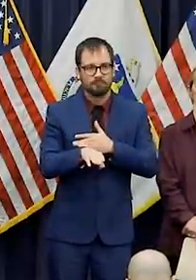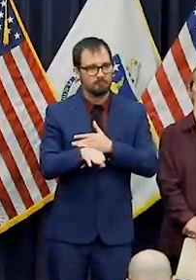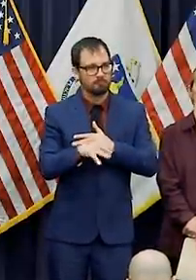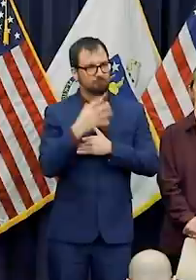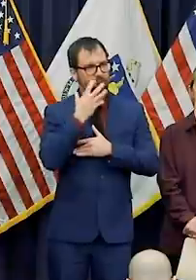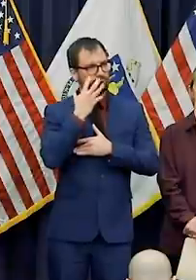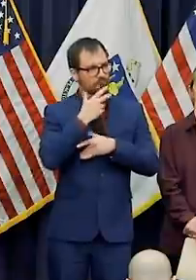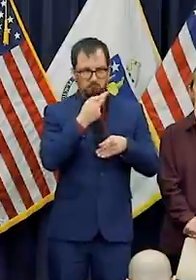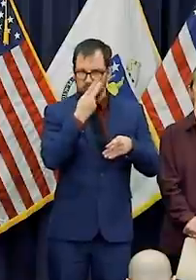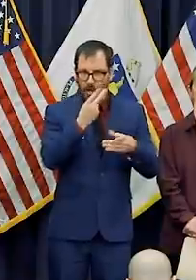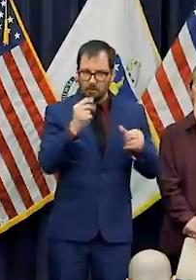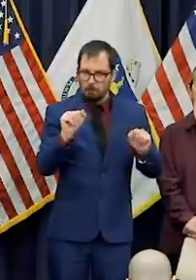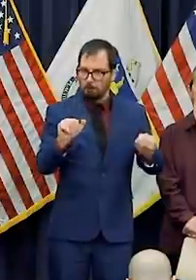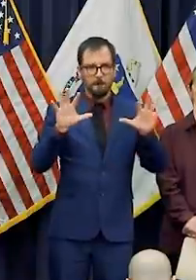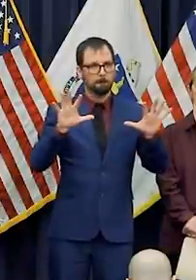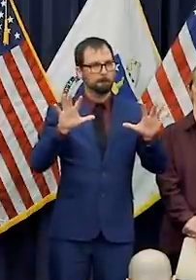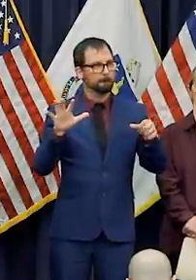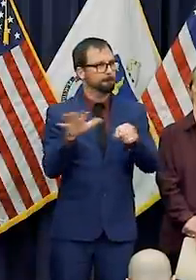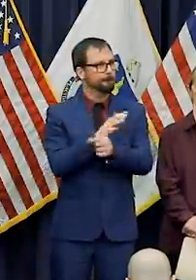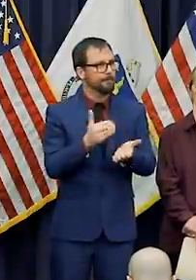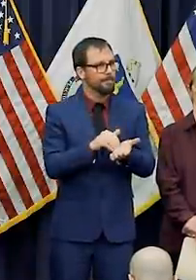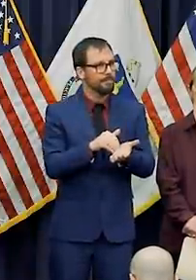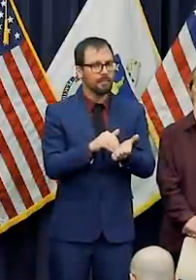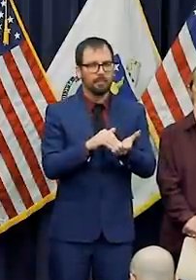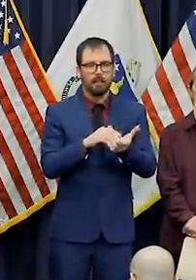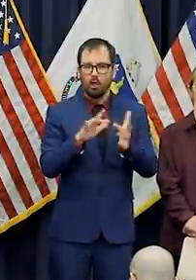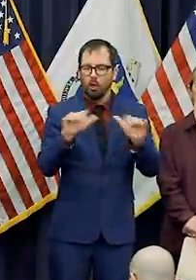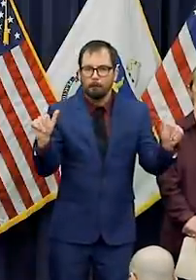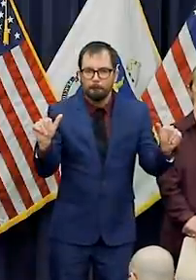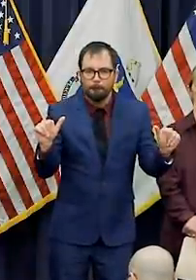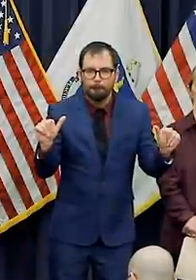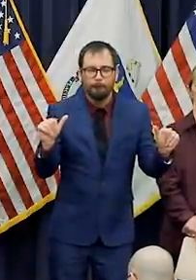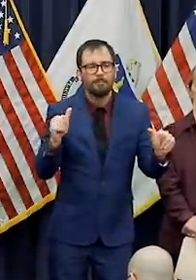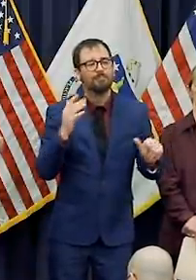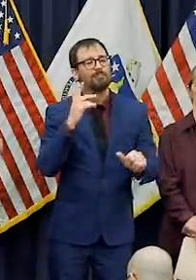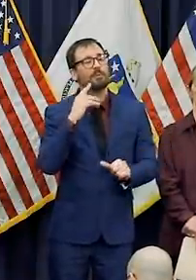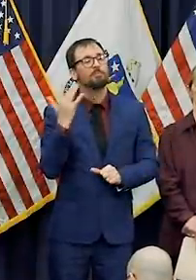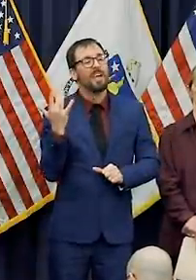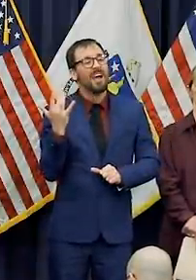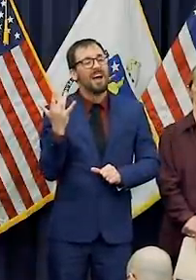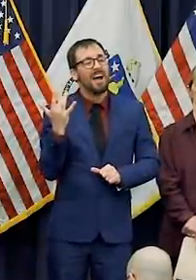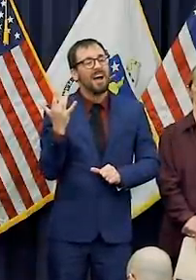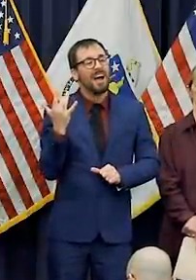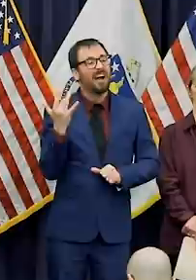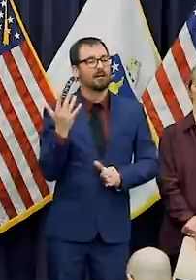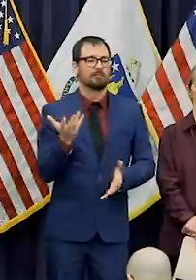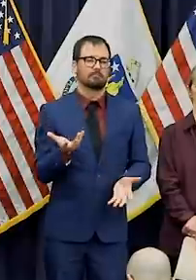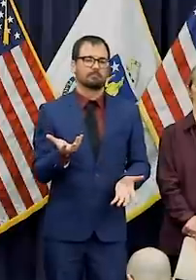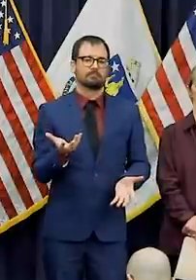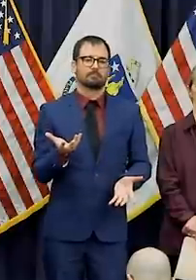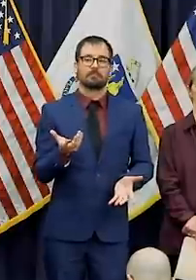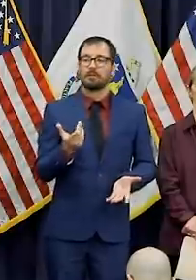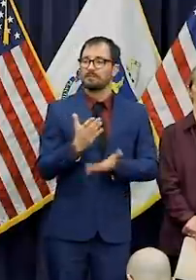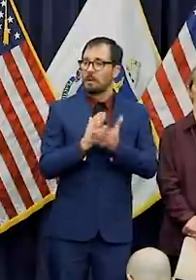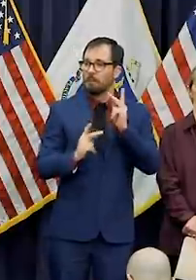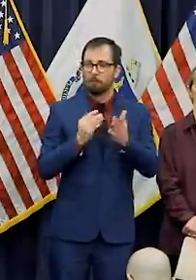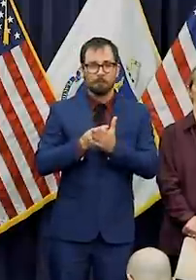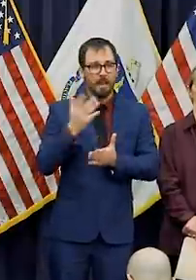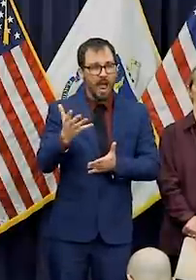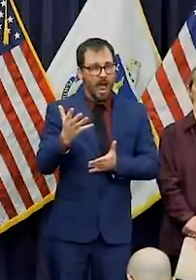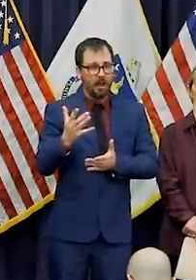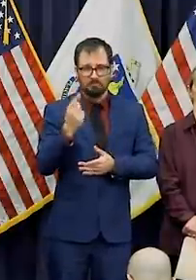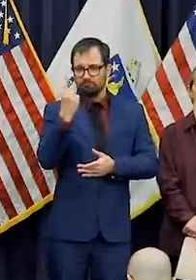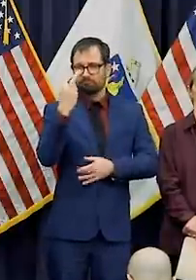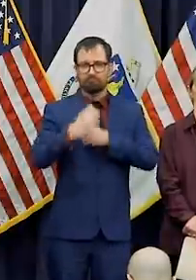that if you buy 2 years of canned soup, that just means your neighbor may have to go without. For responsible planning